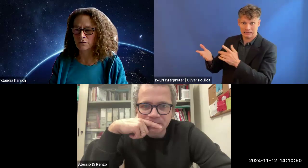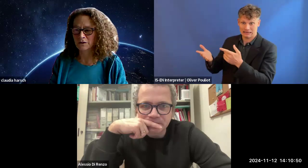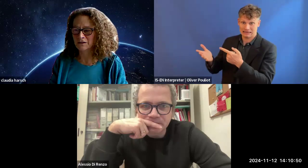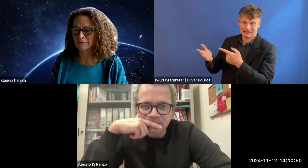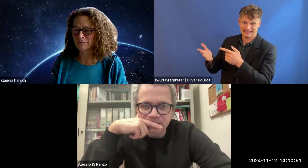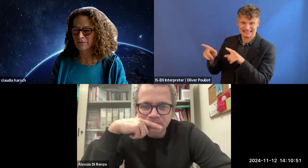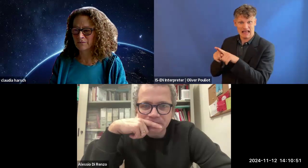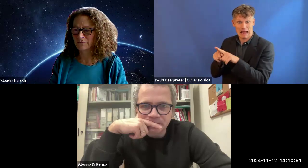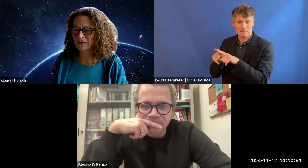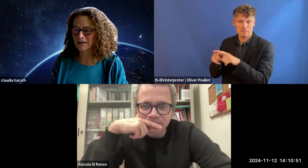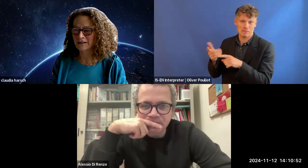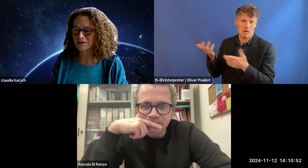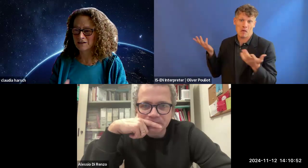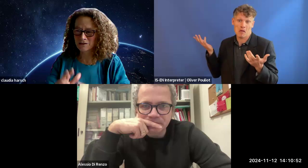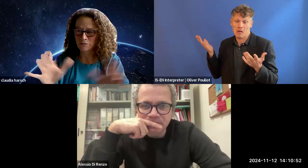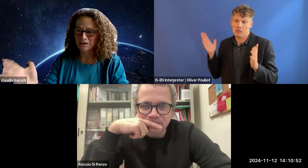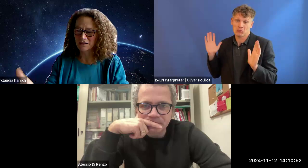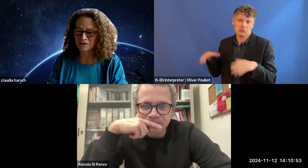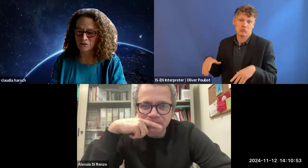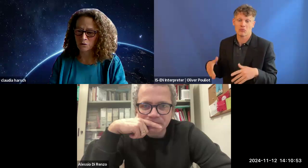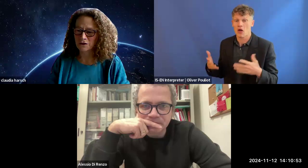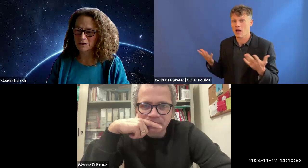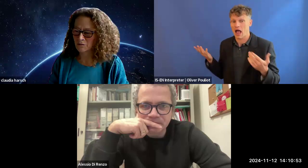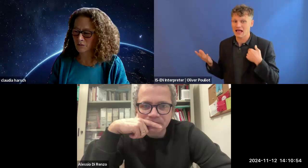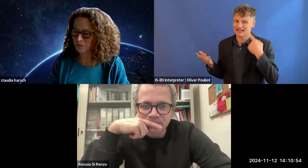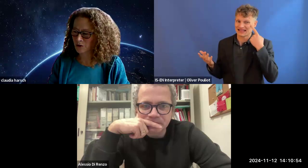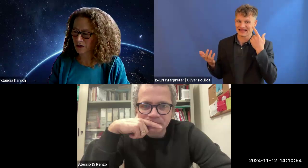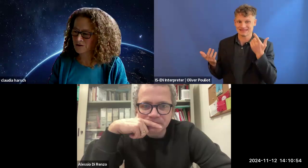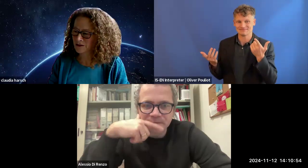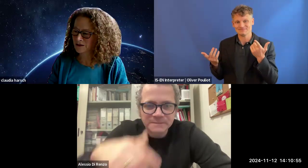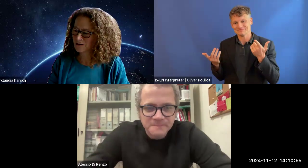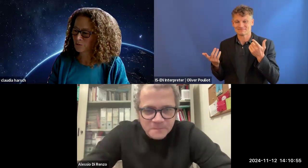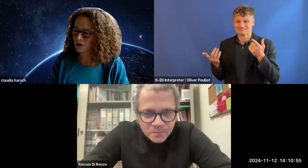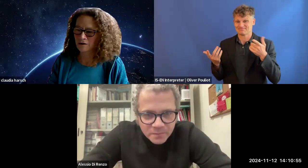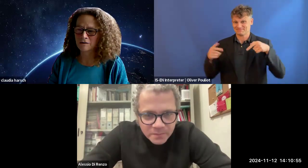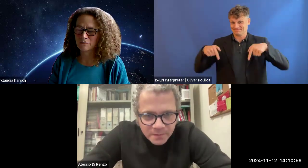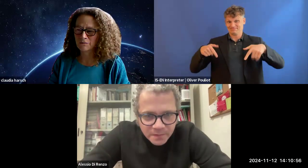teacher community. I guess that's something that the community here may perhaps